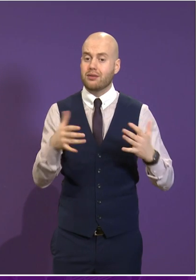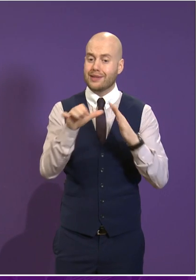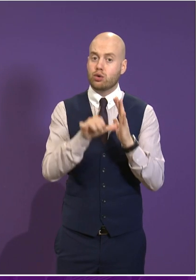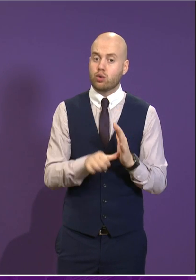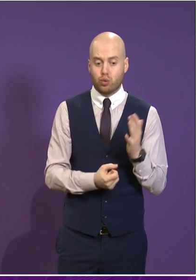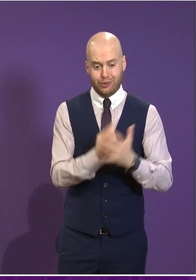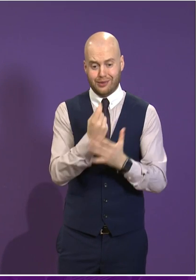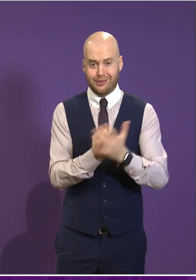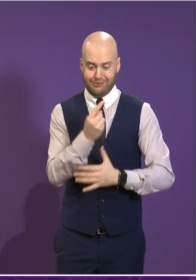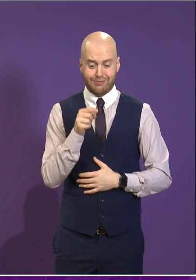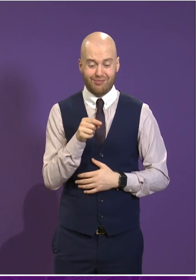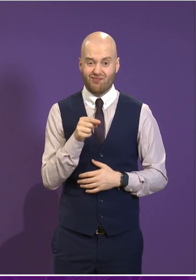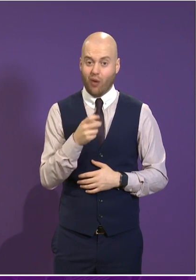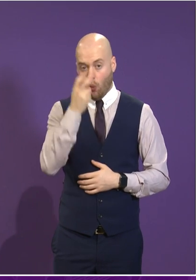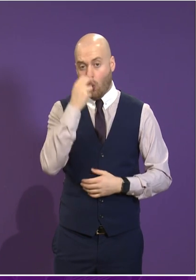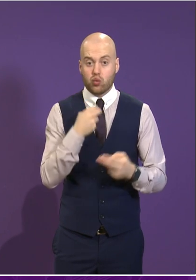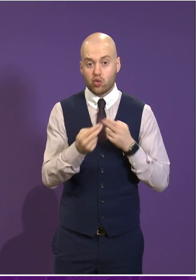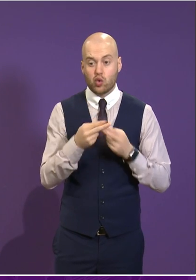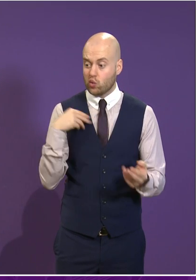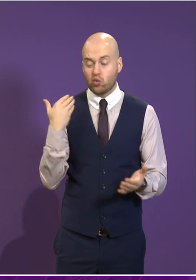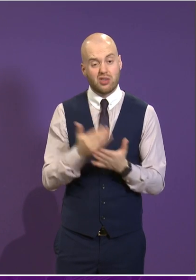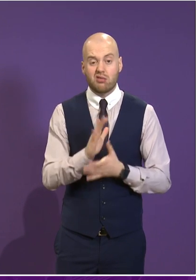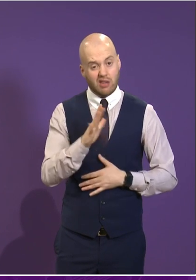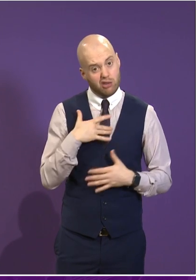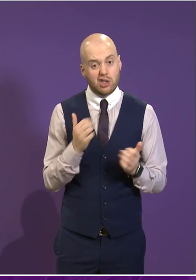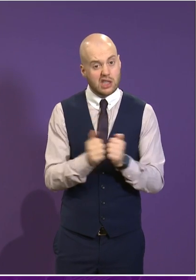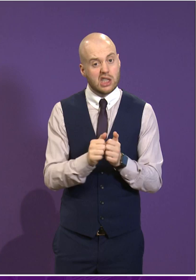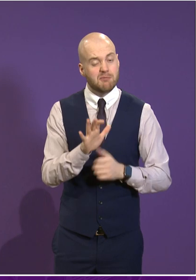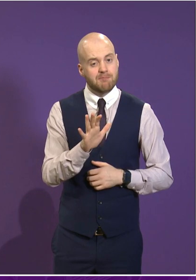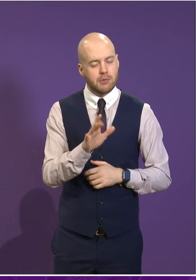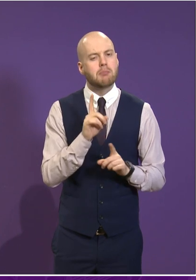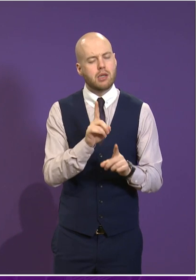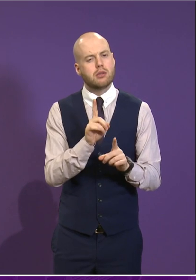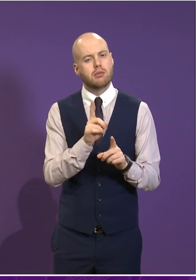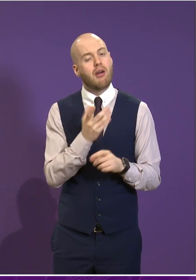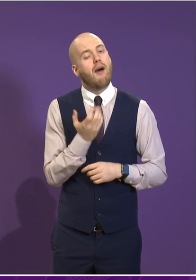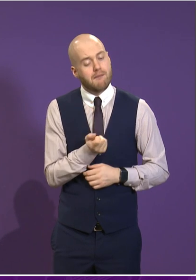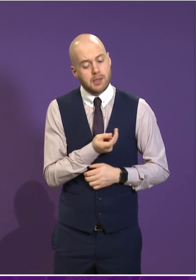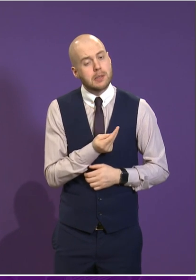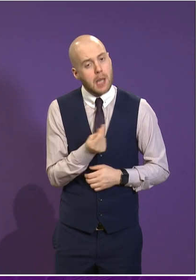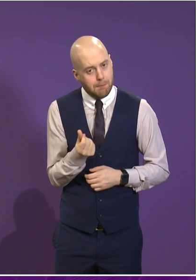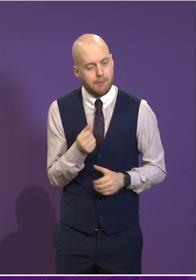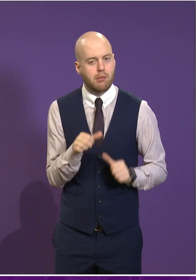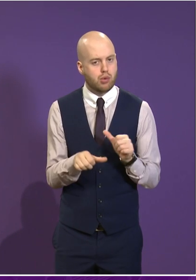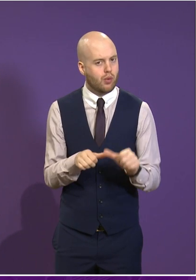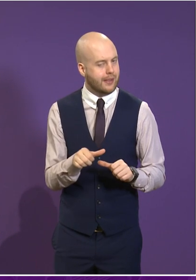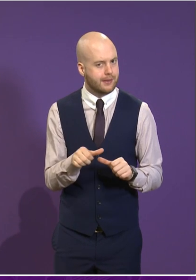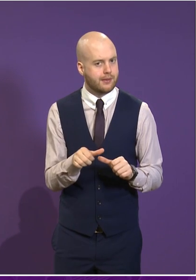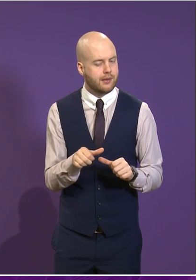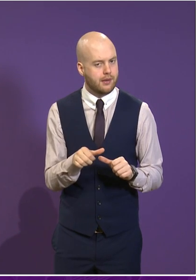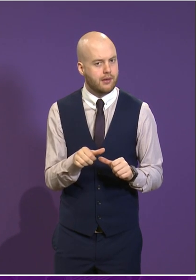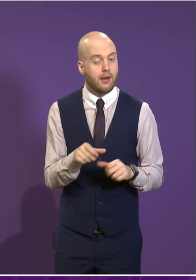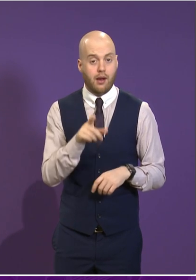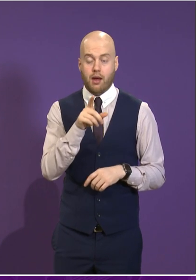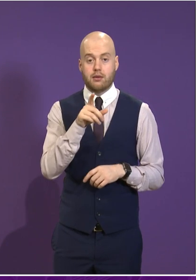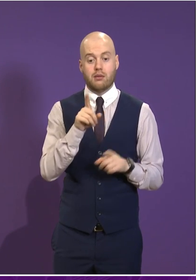some time. I would contend that there has been some progress. If you look at the, particularly the retention rates